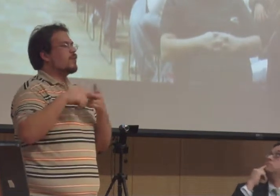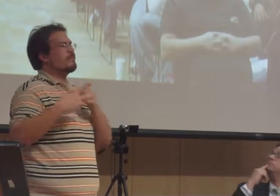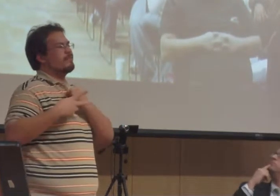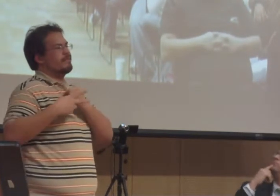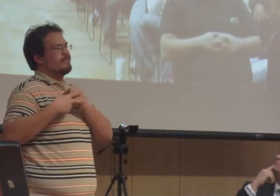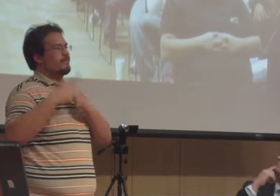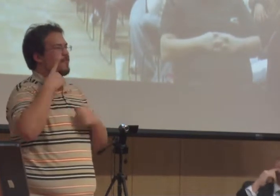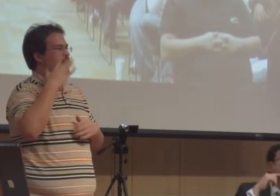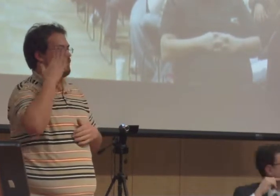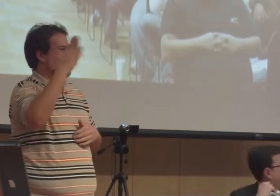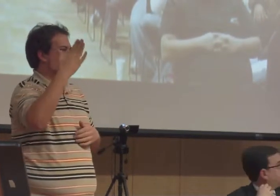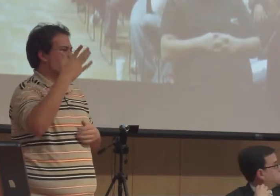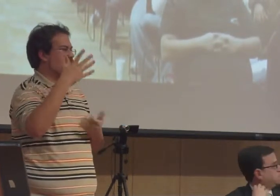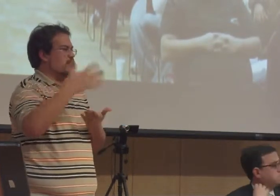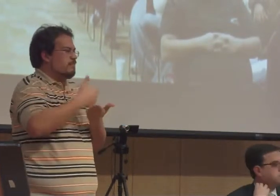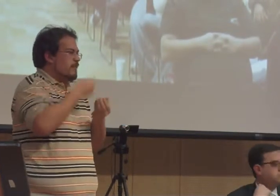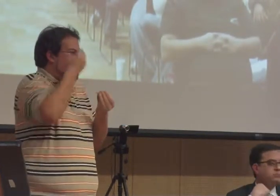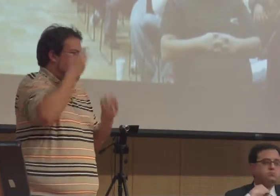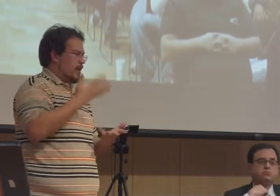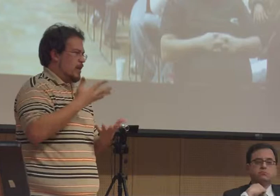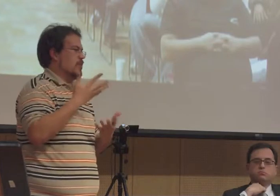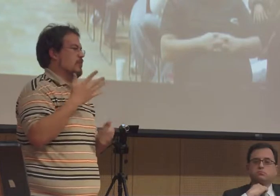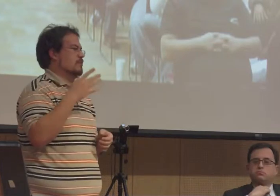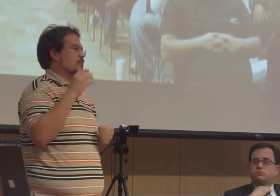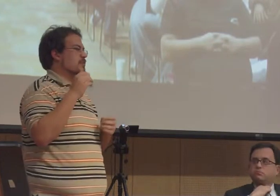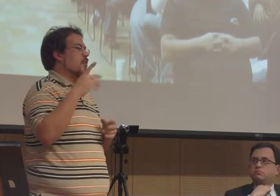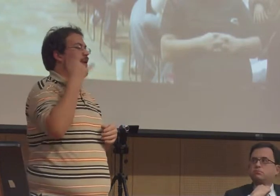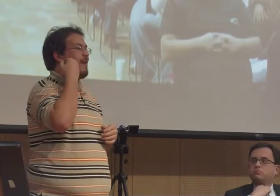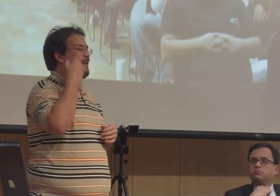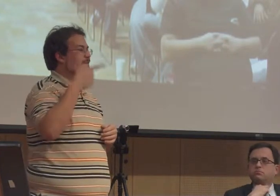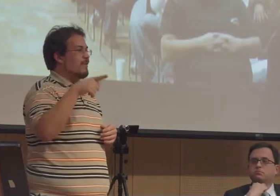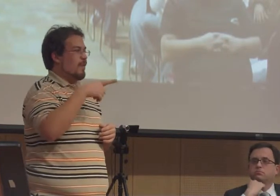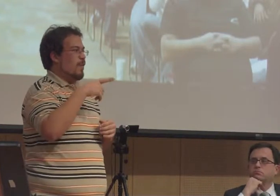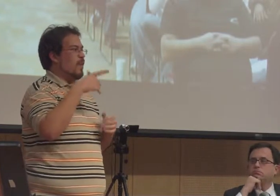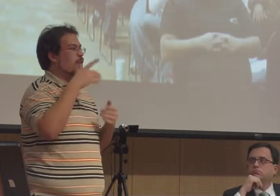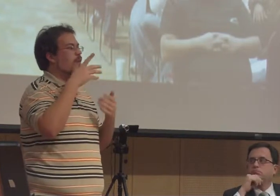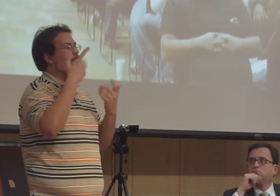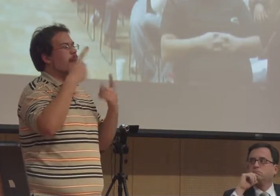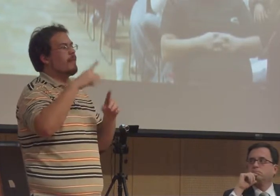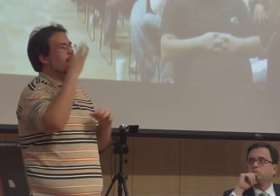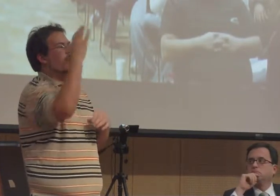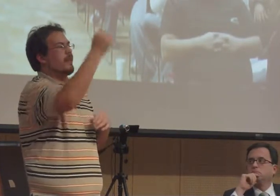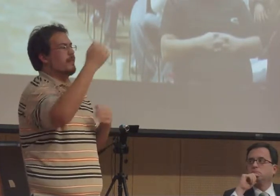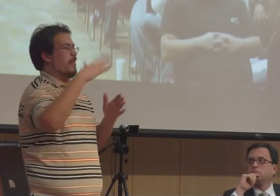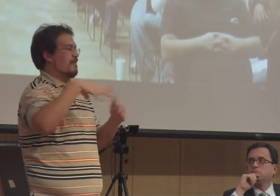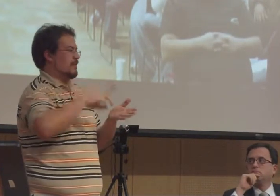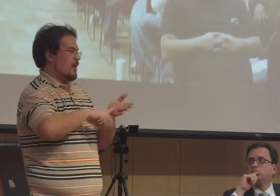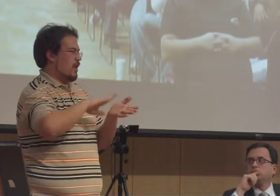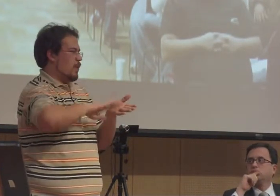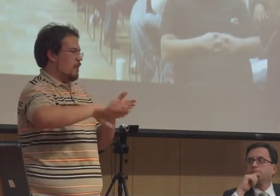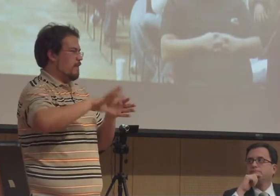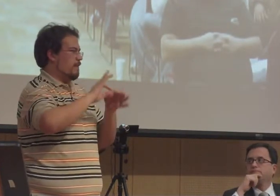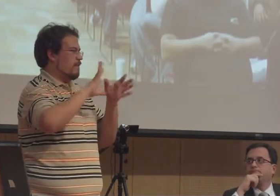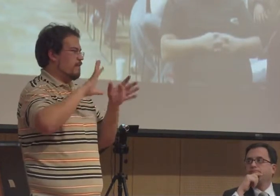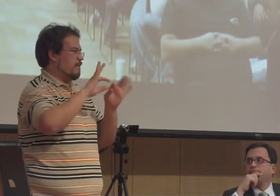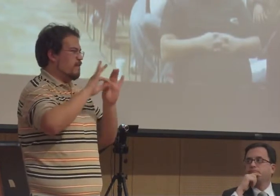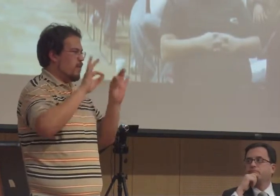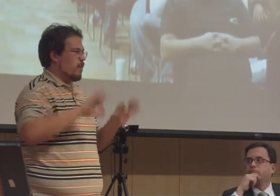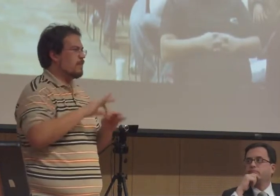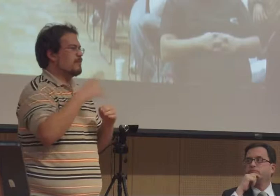on. And so that's the purpose of filming this. And we'd like to retain the information for the future as well. So if you